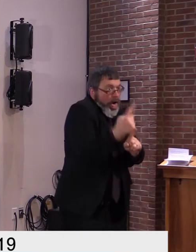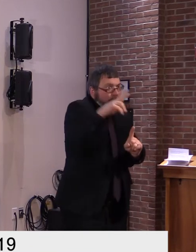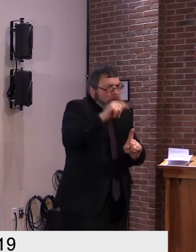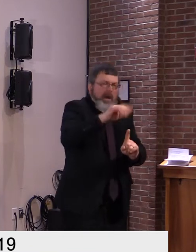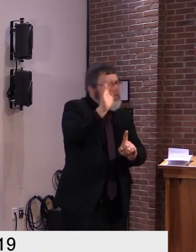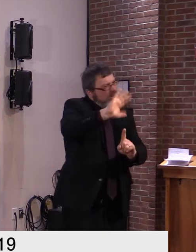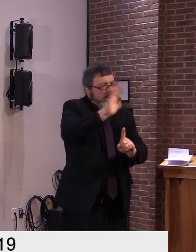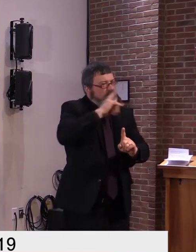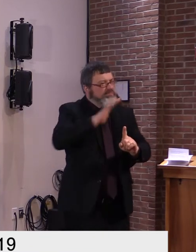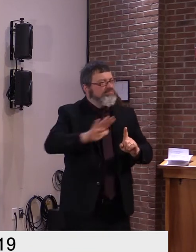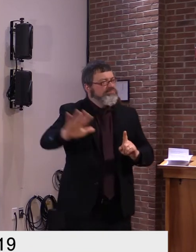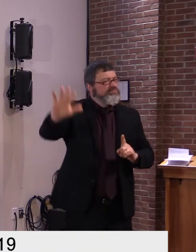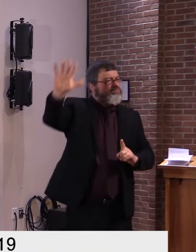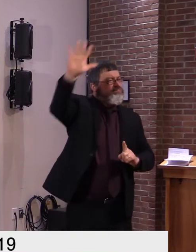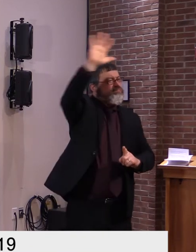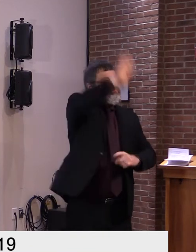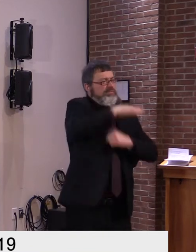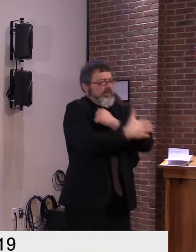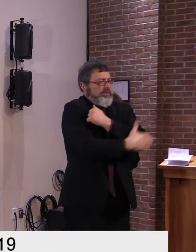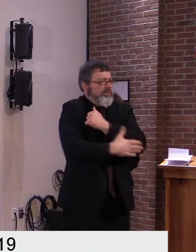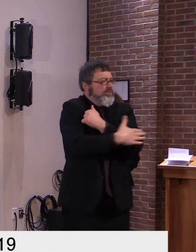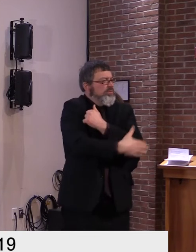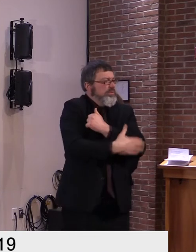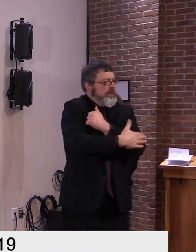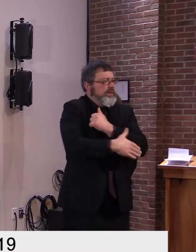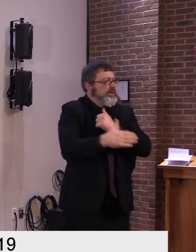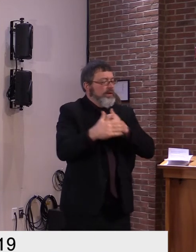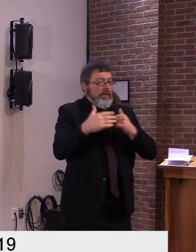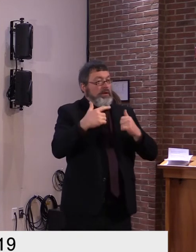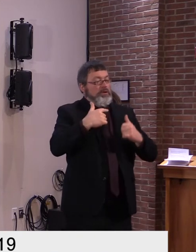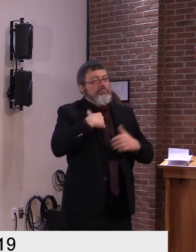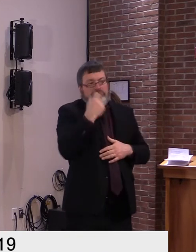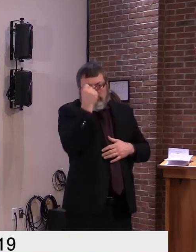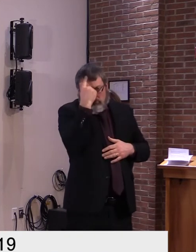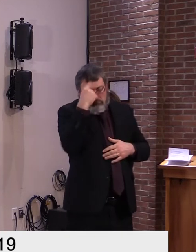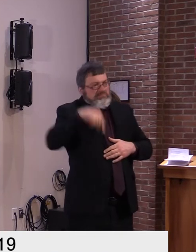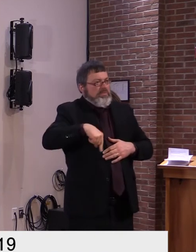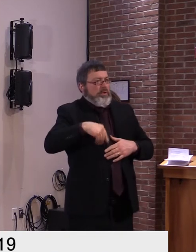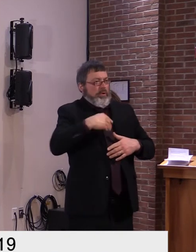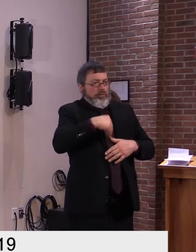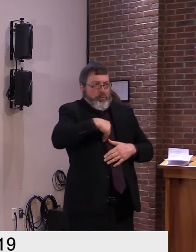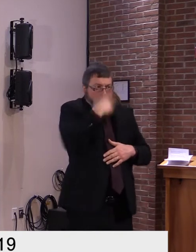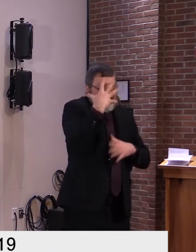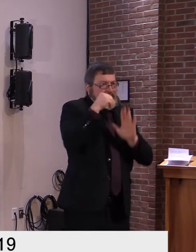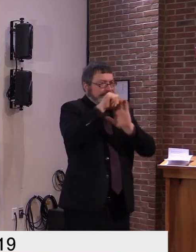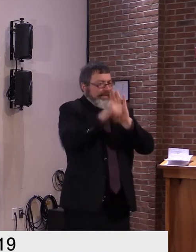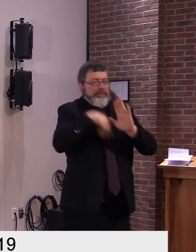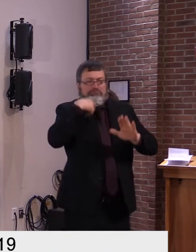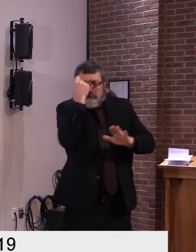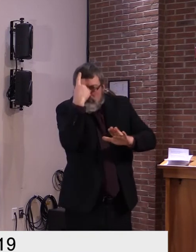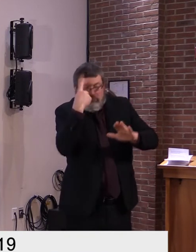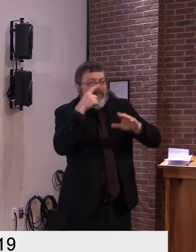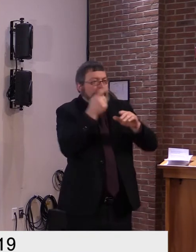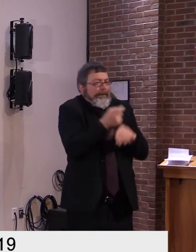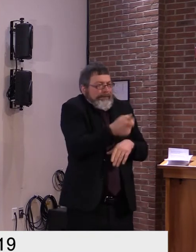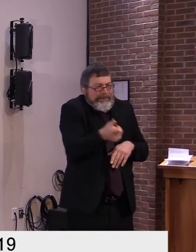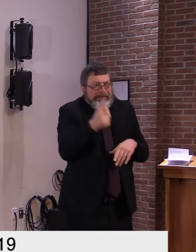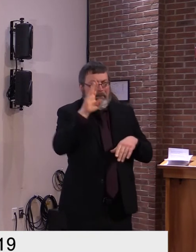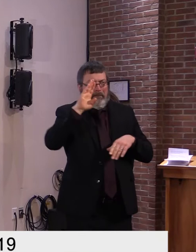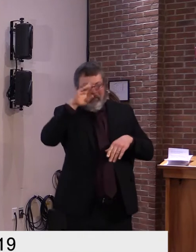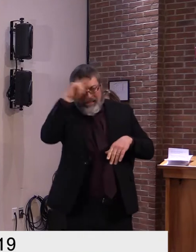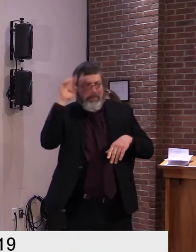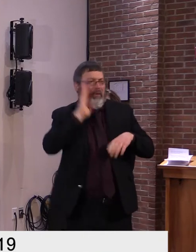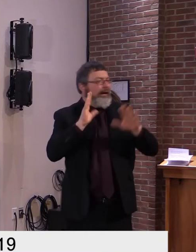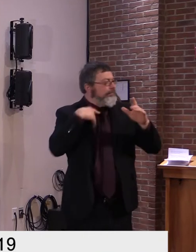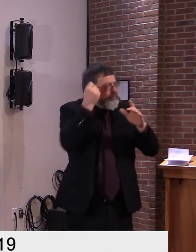own by all means, but there is going to be the Advisory Committee on Immunization Practices. There's going to be our own